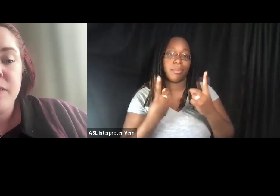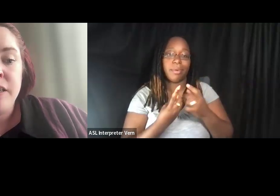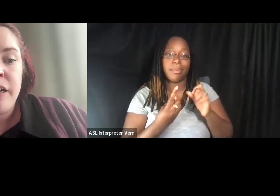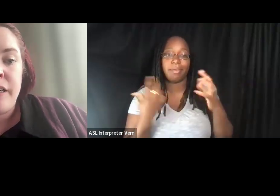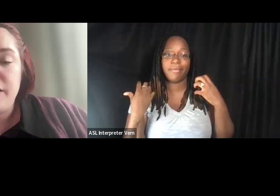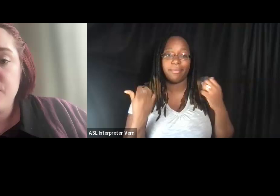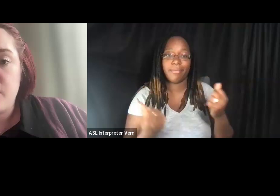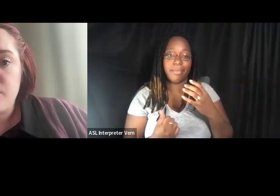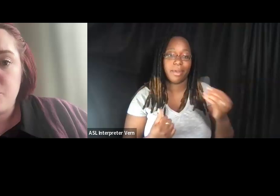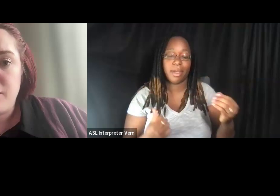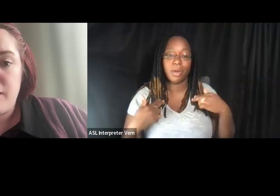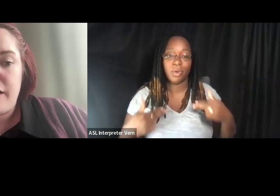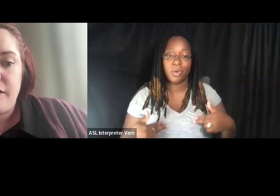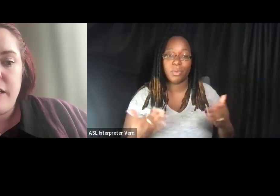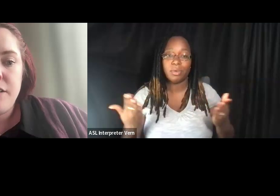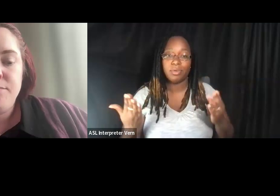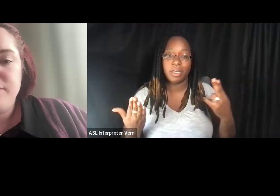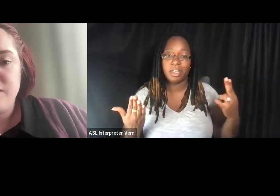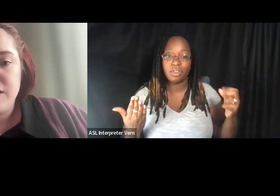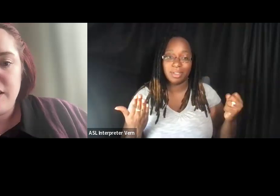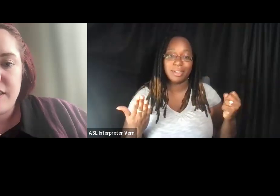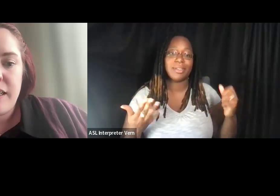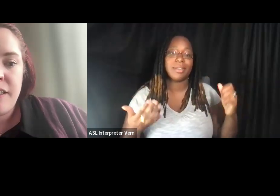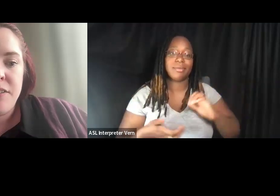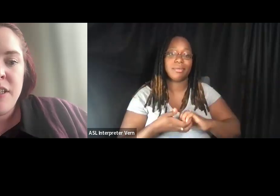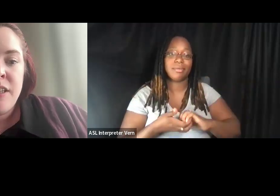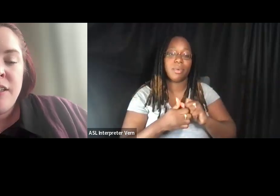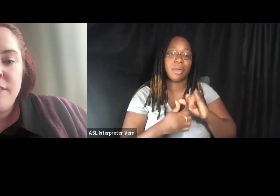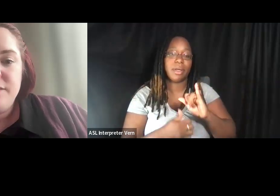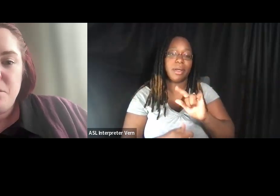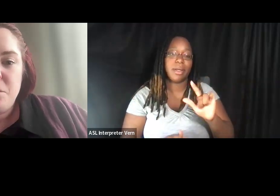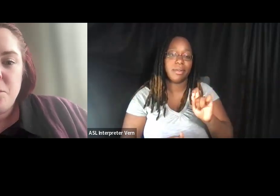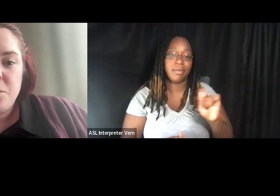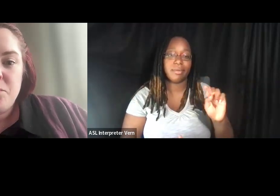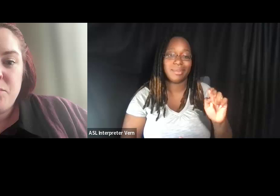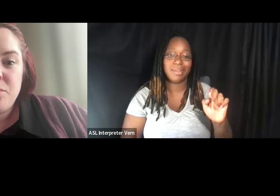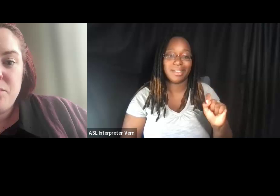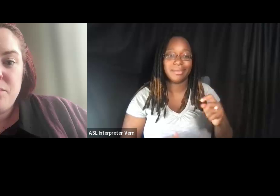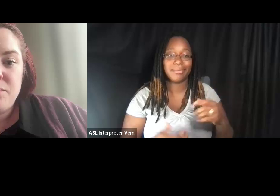Services in conjunction with the ILNet. Next slide.